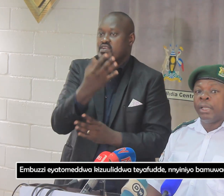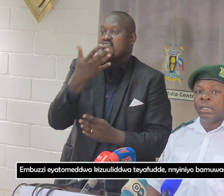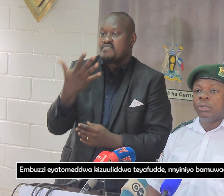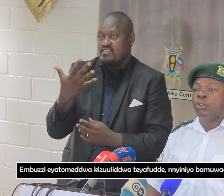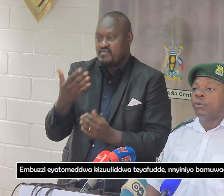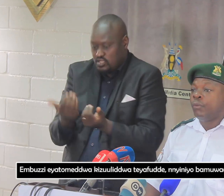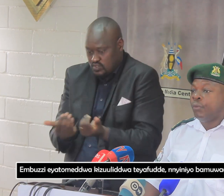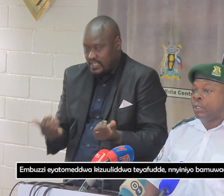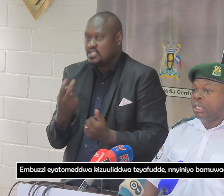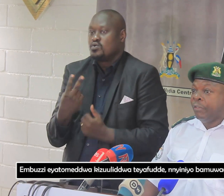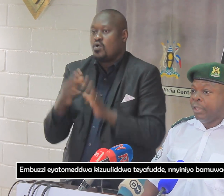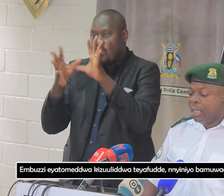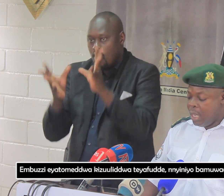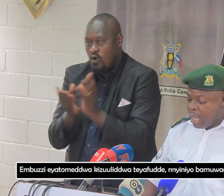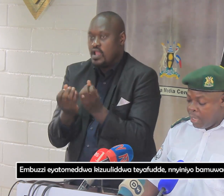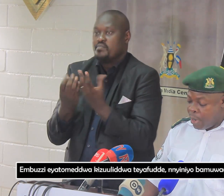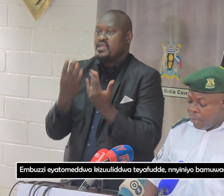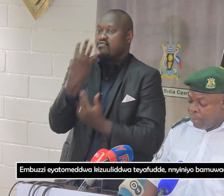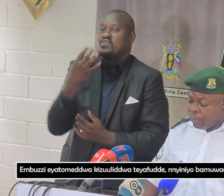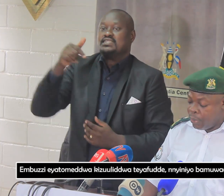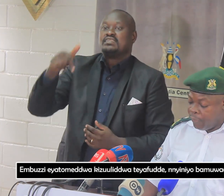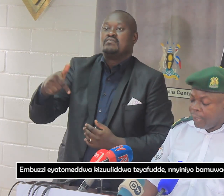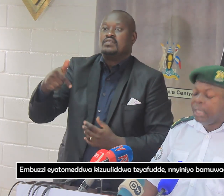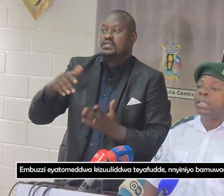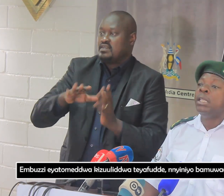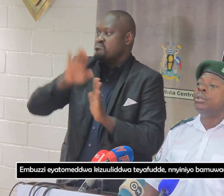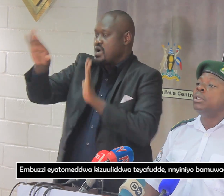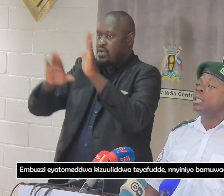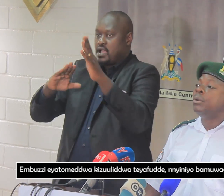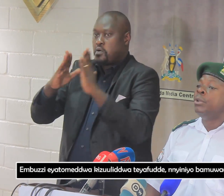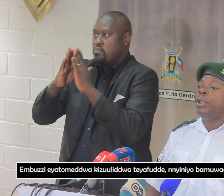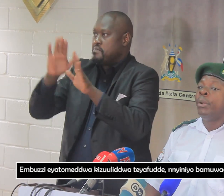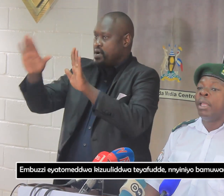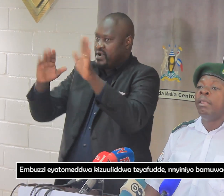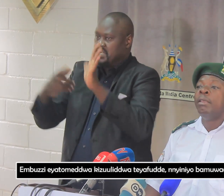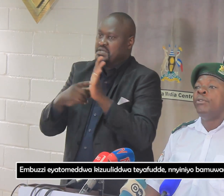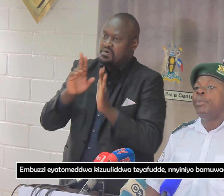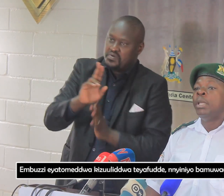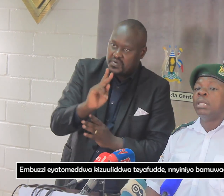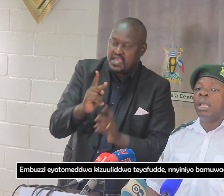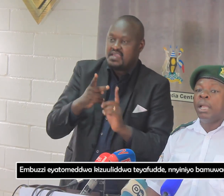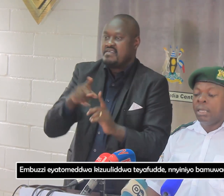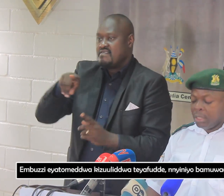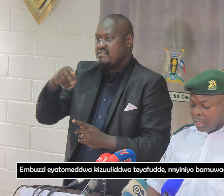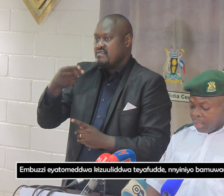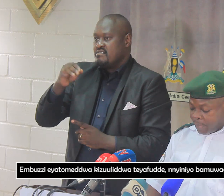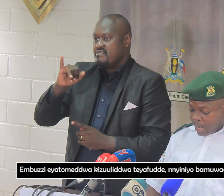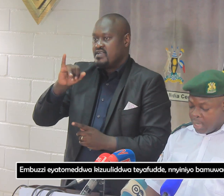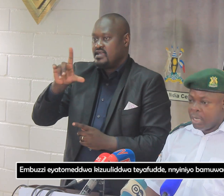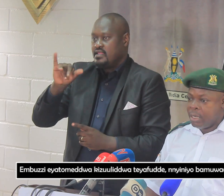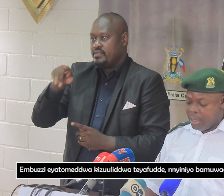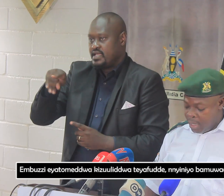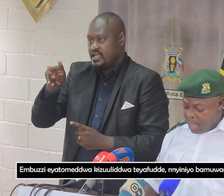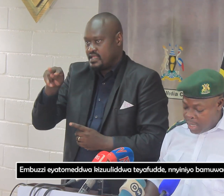2 infarcts, total 47, and they were going to different destinations, including UK, Philippines, and